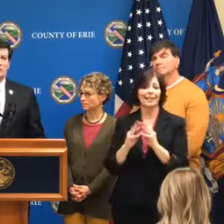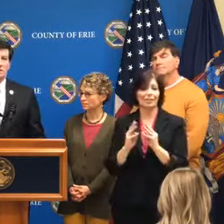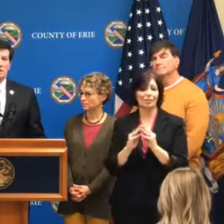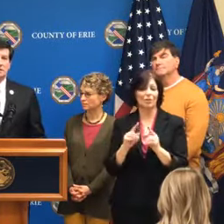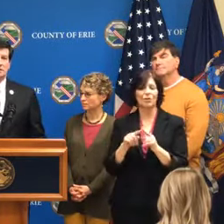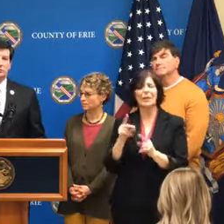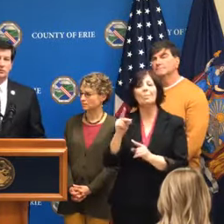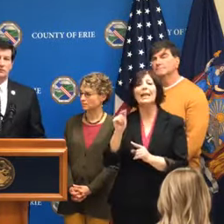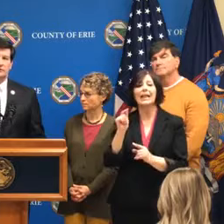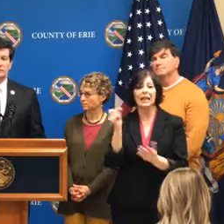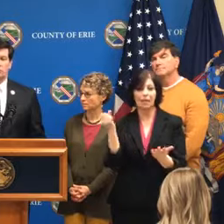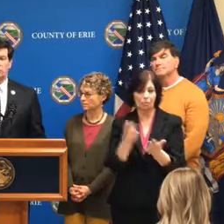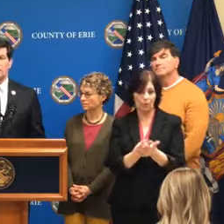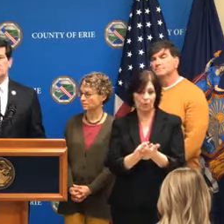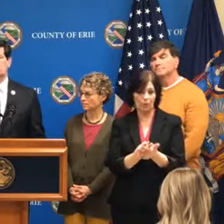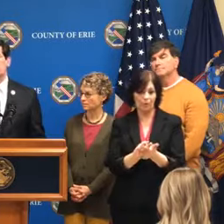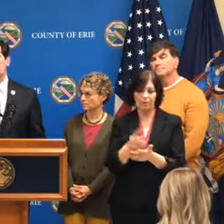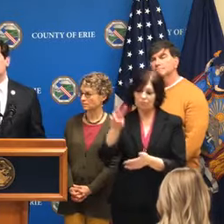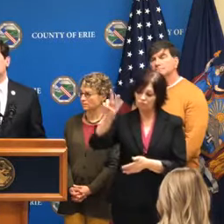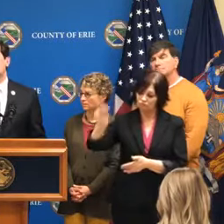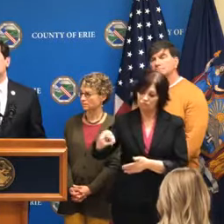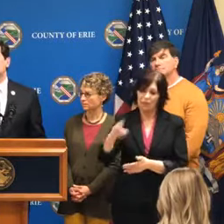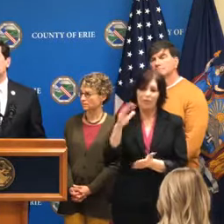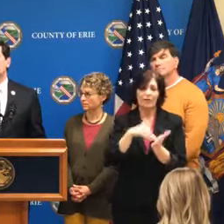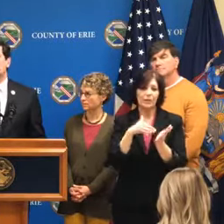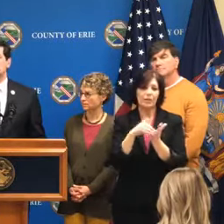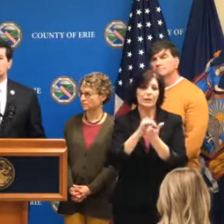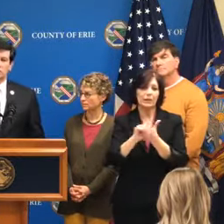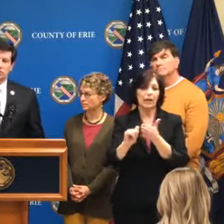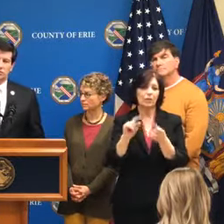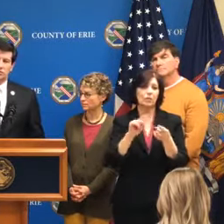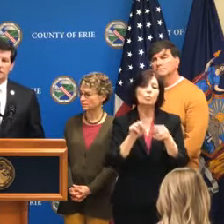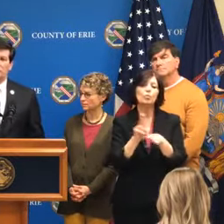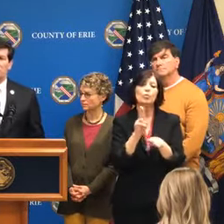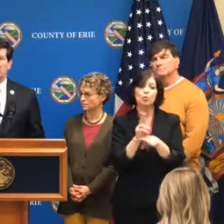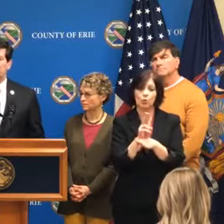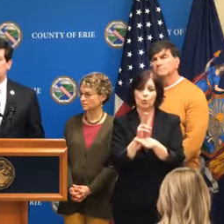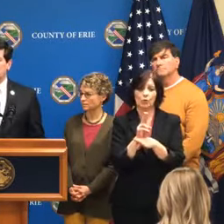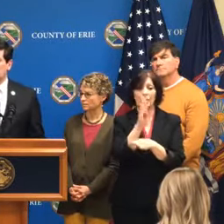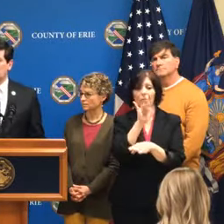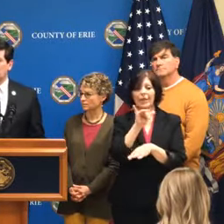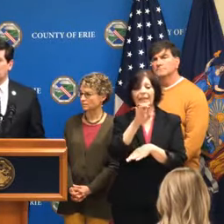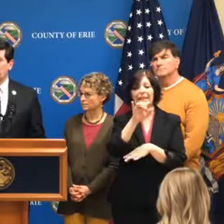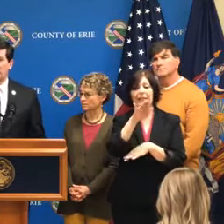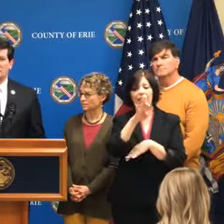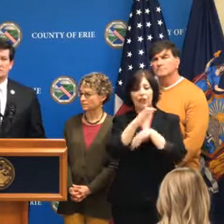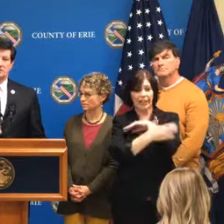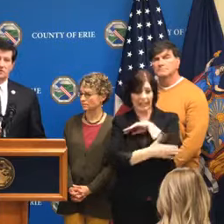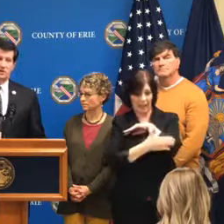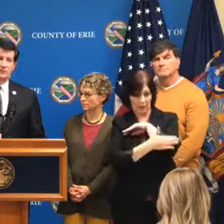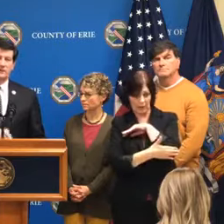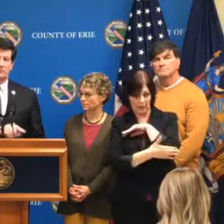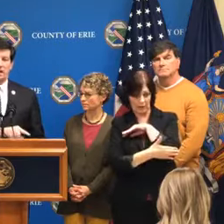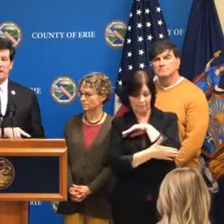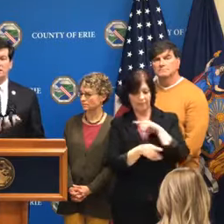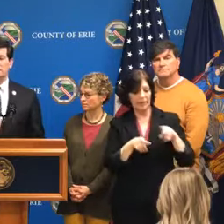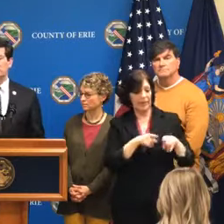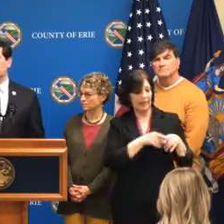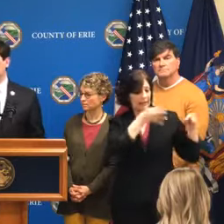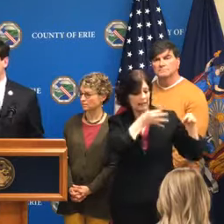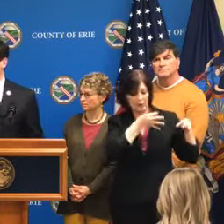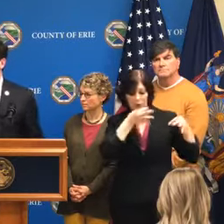to immediately approve the appropriation of $5 million to be used by Erie County as determined